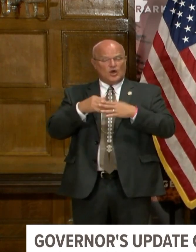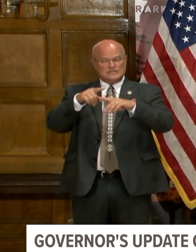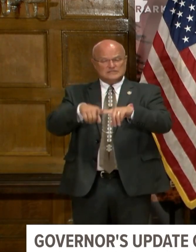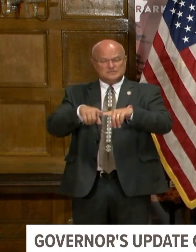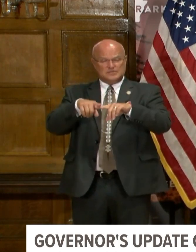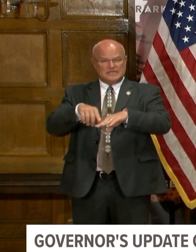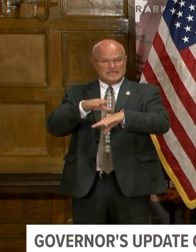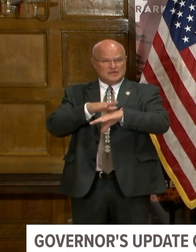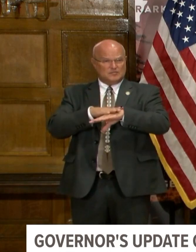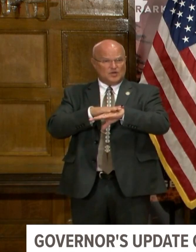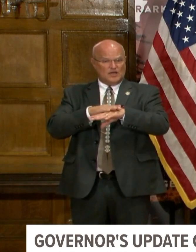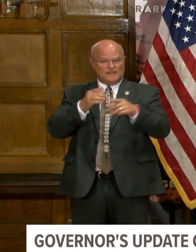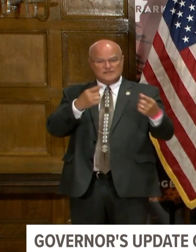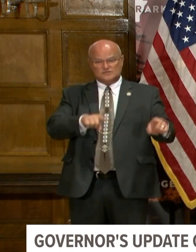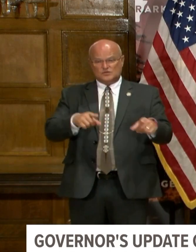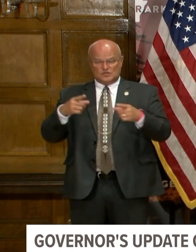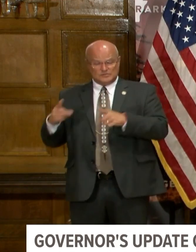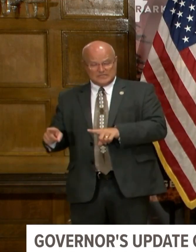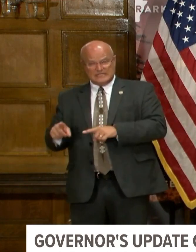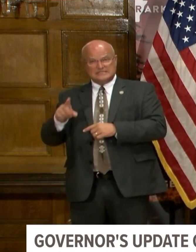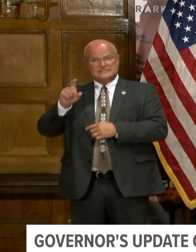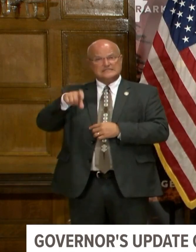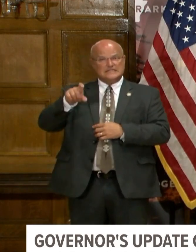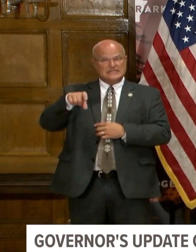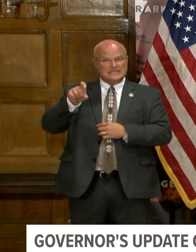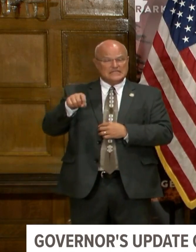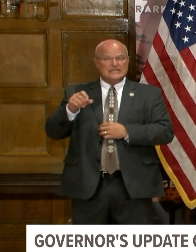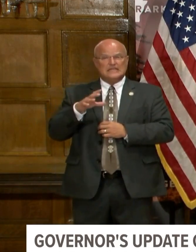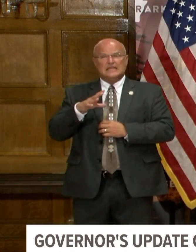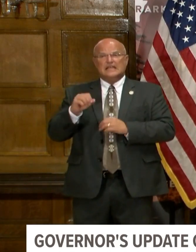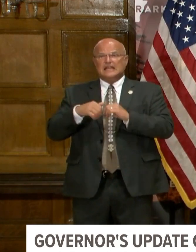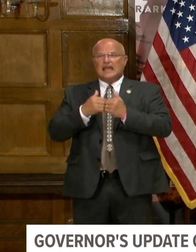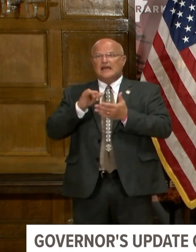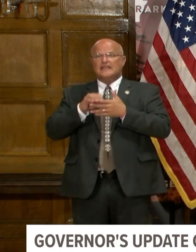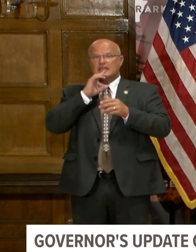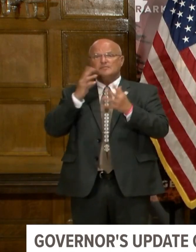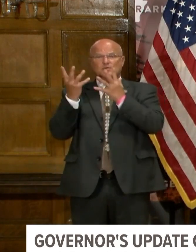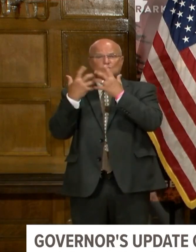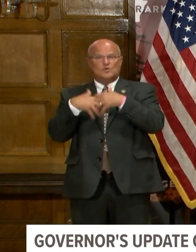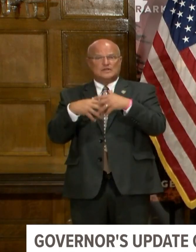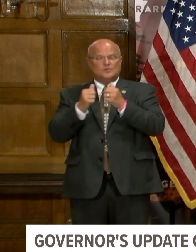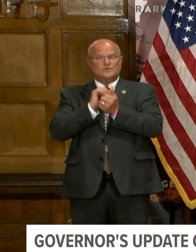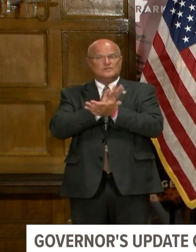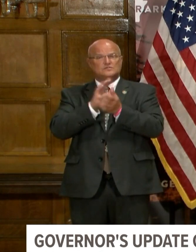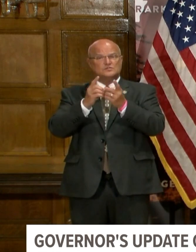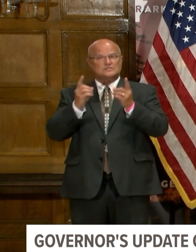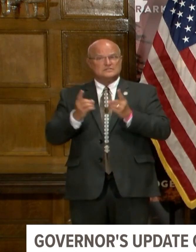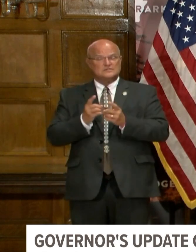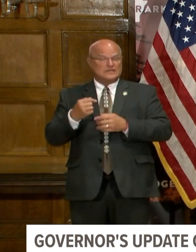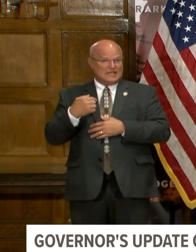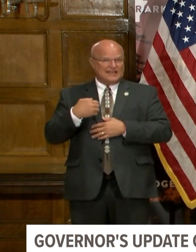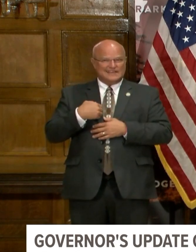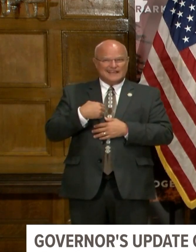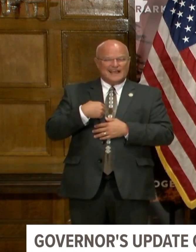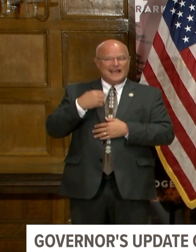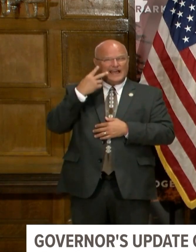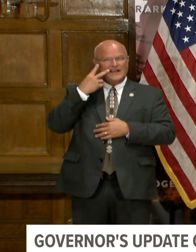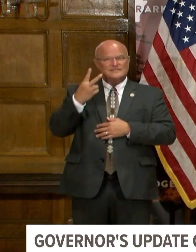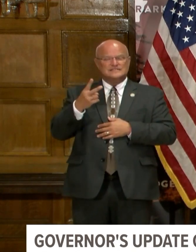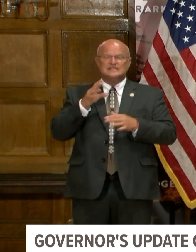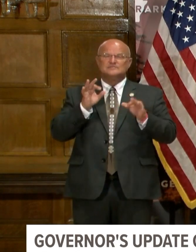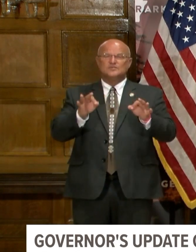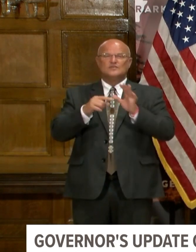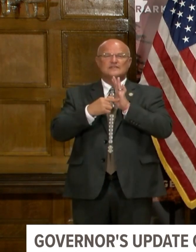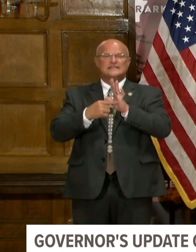depending upon the circumstances, the need, and how that can be worked out with the school district. I've seen